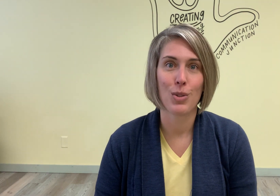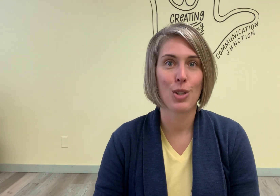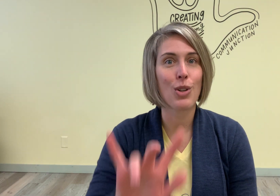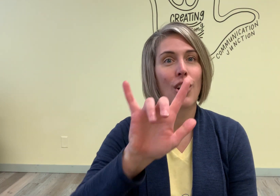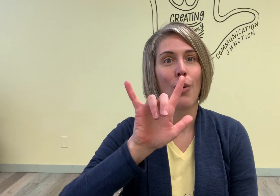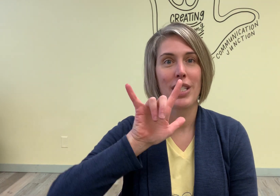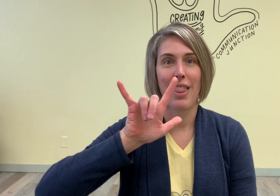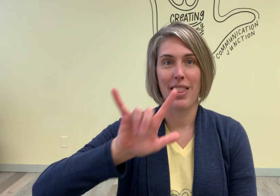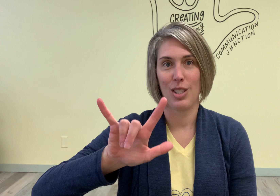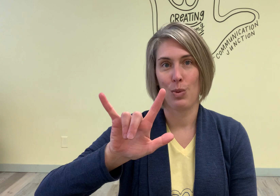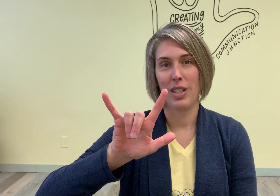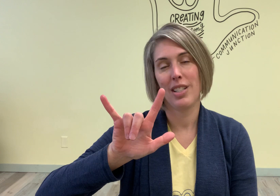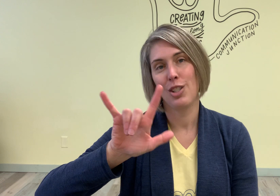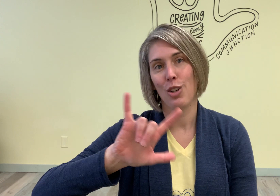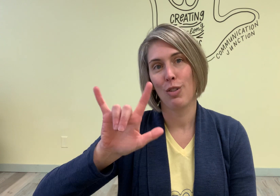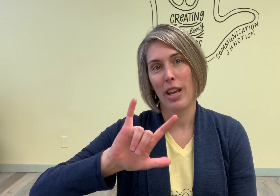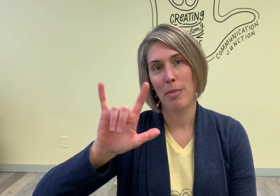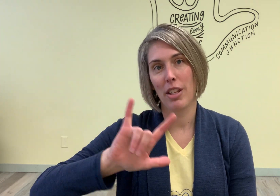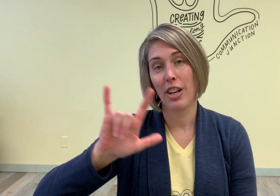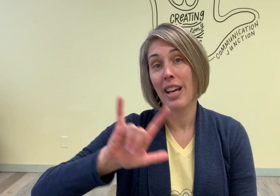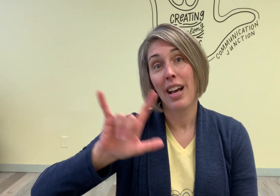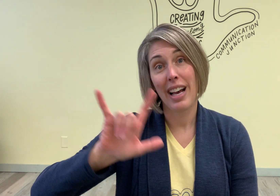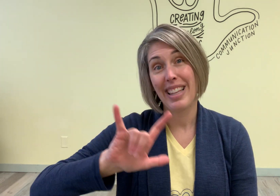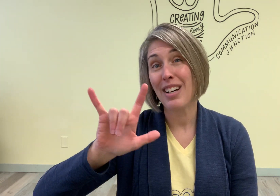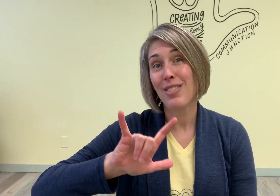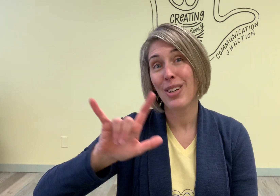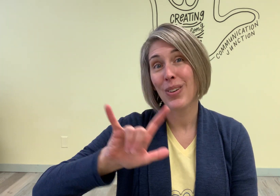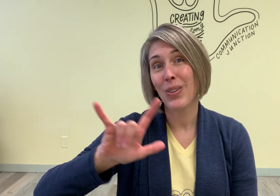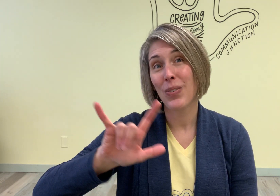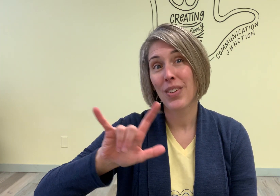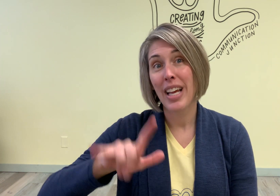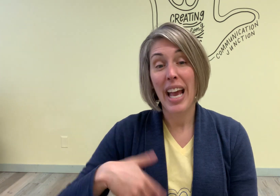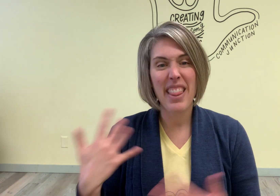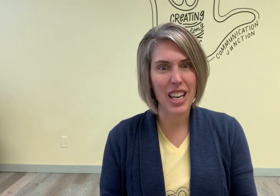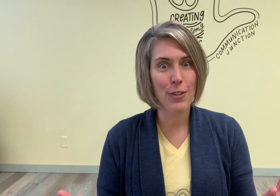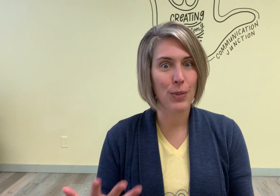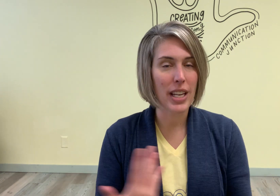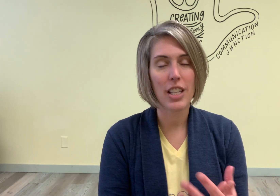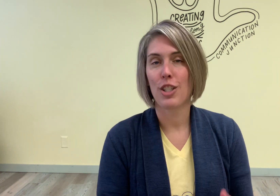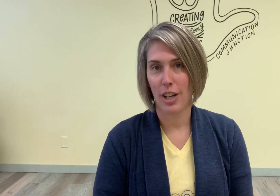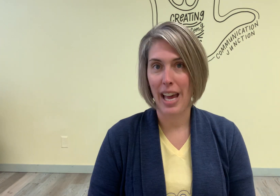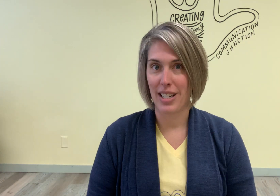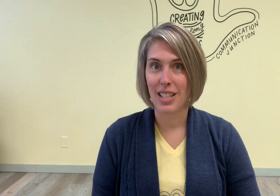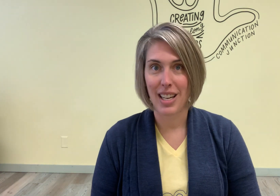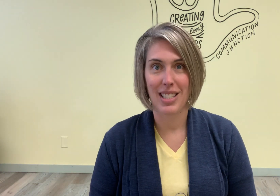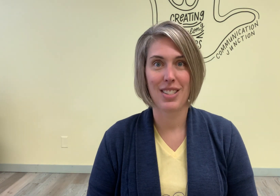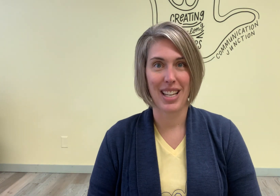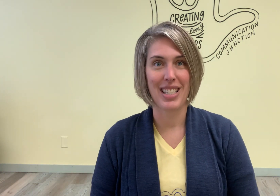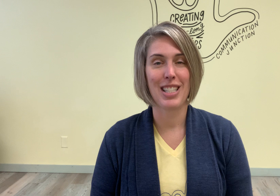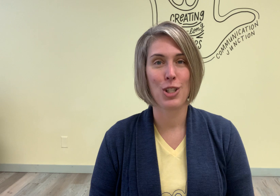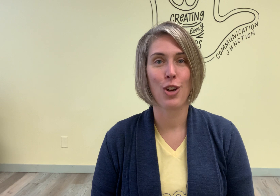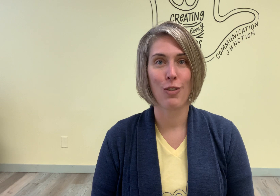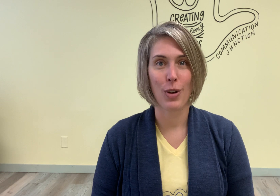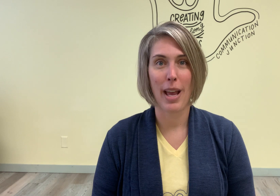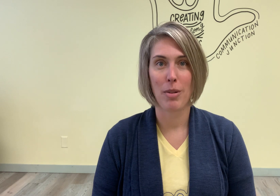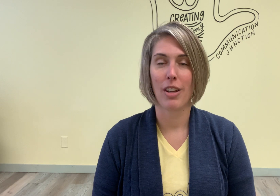you can always add this one into your vocabulary. I love you. And then if you're ready to start adding today's signs into your